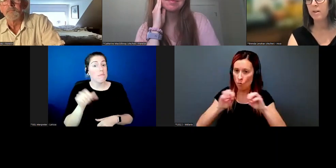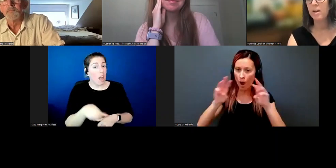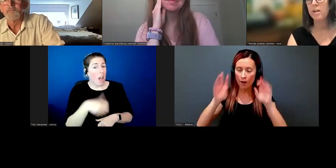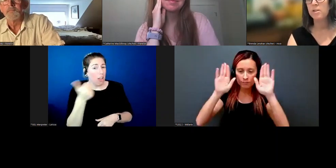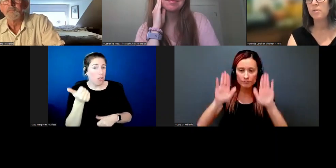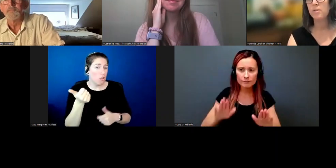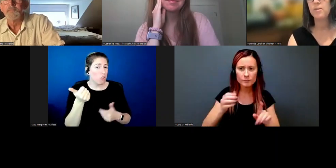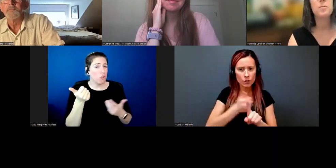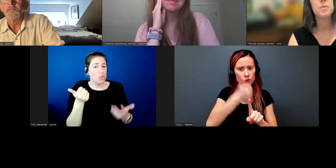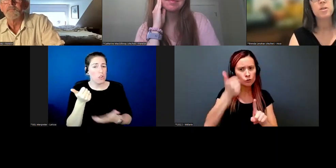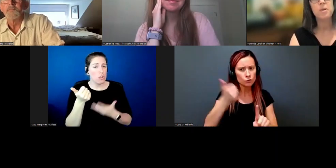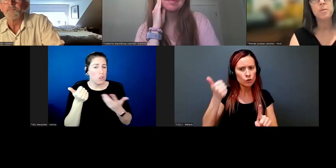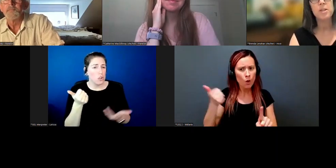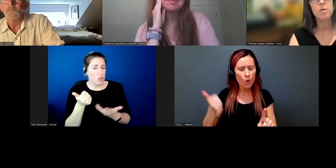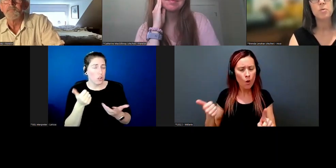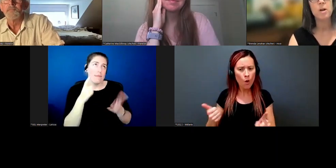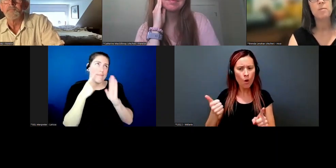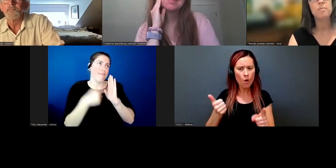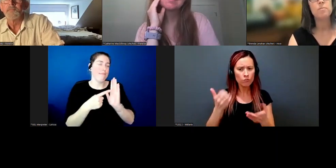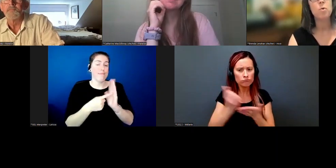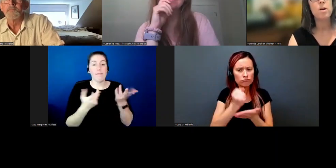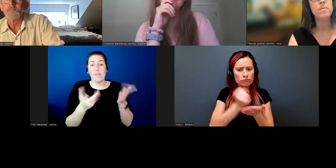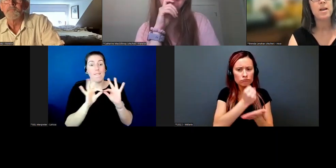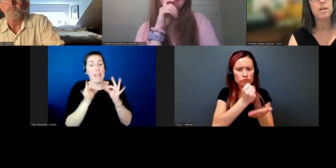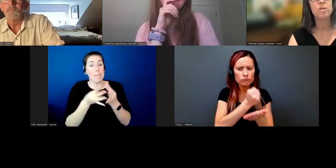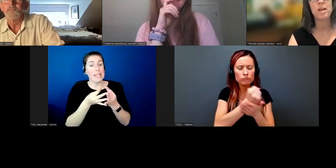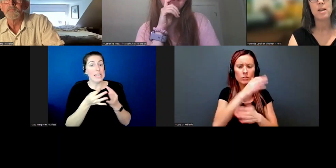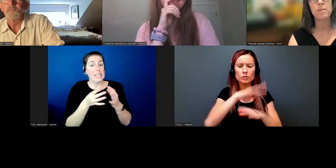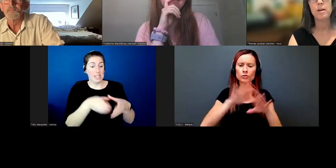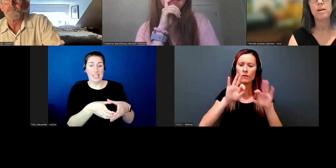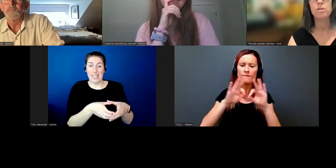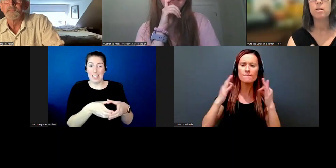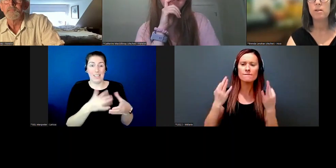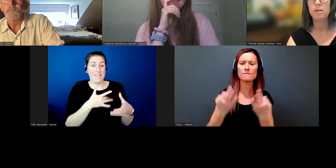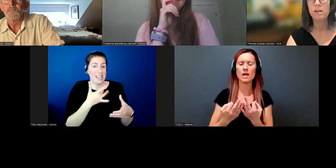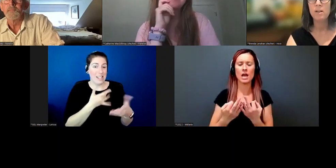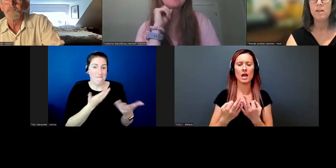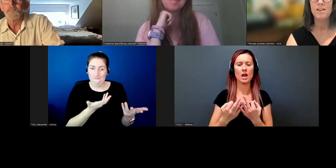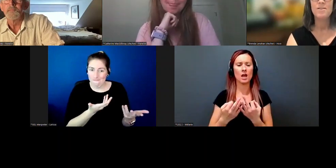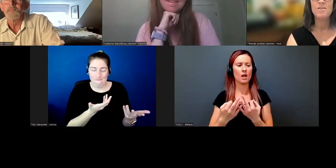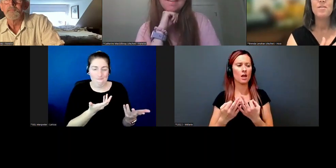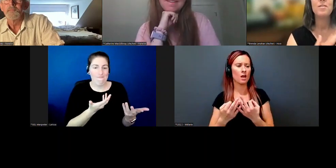have, so for families who maybe don't want to manage or can't manage the